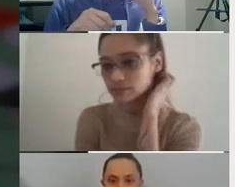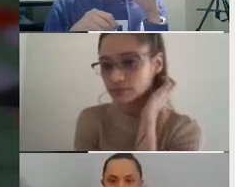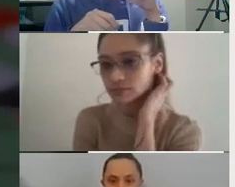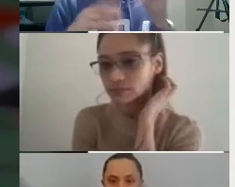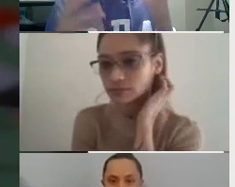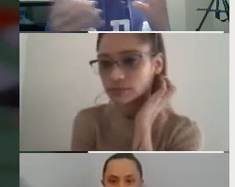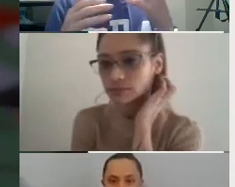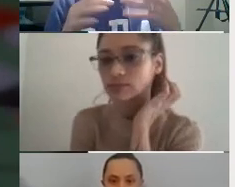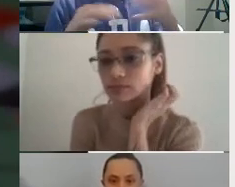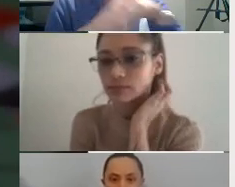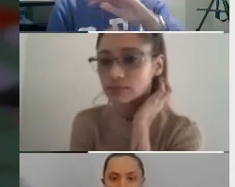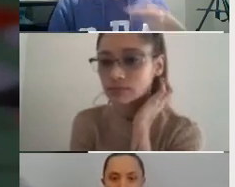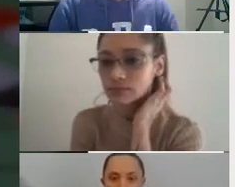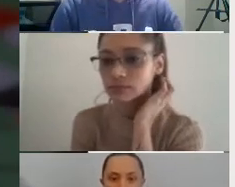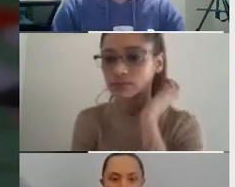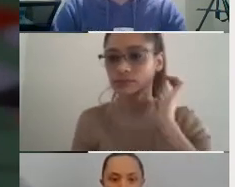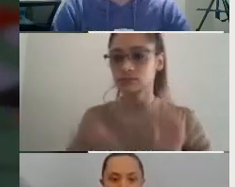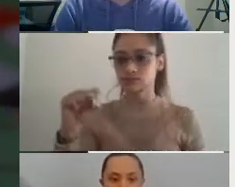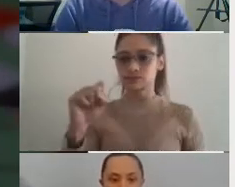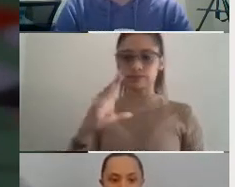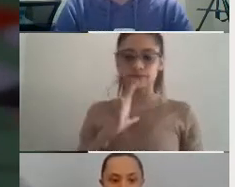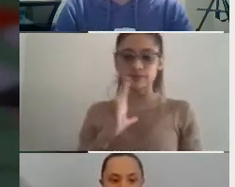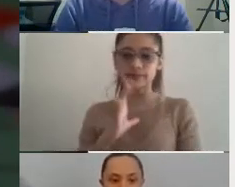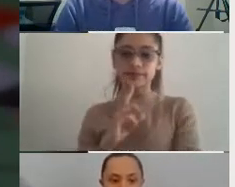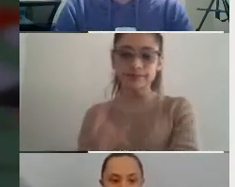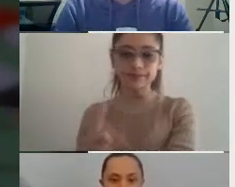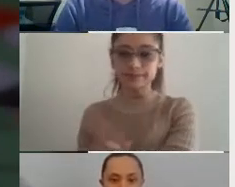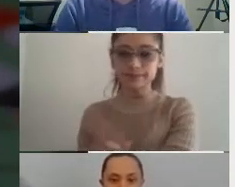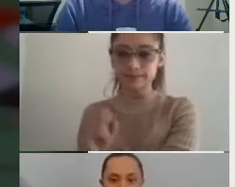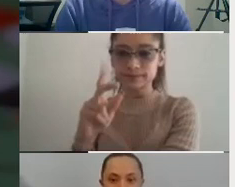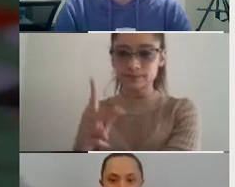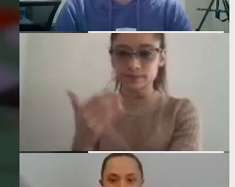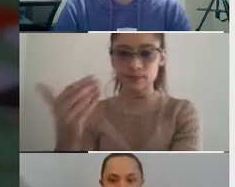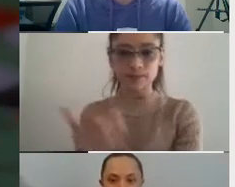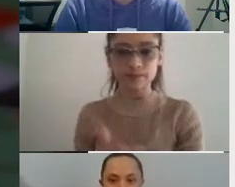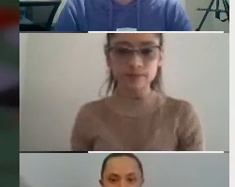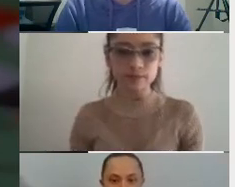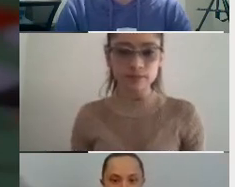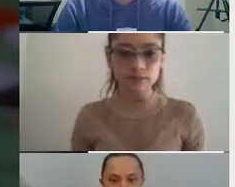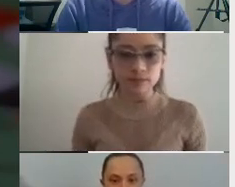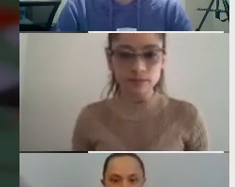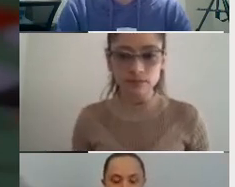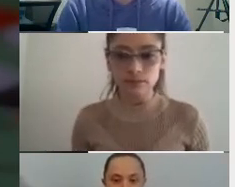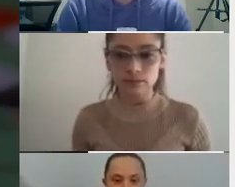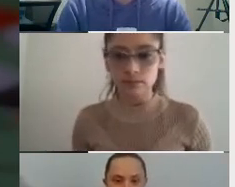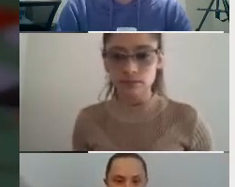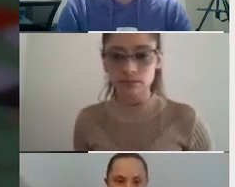Miss Munn, do you want to go over these? Yeah. Okay. Sure. Okay.